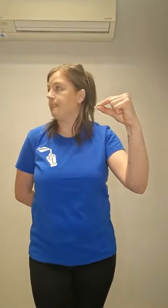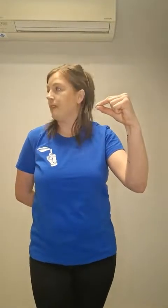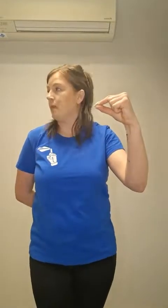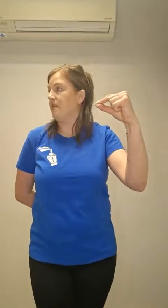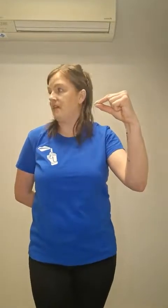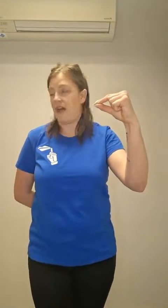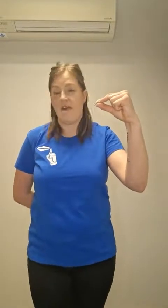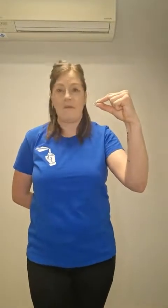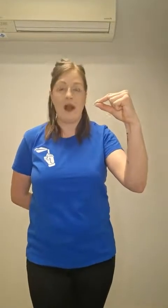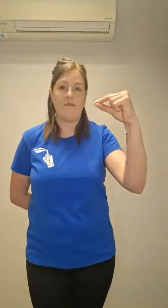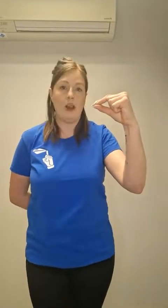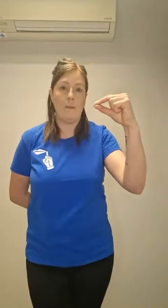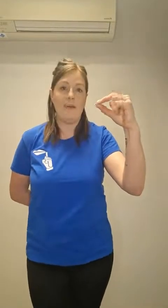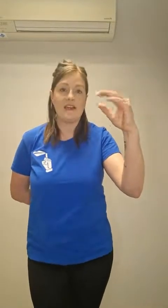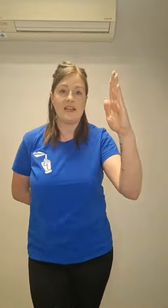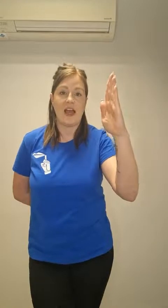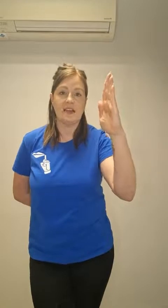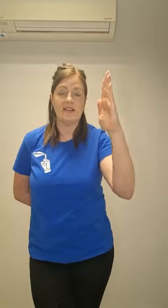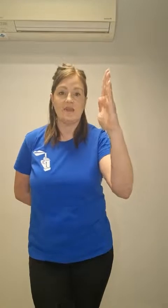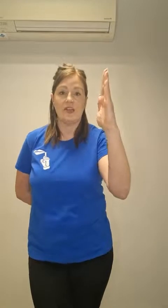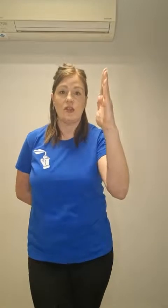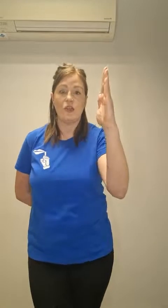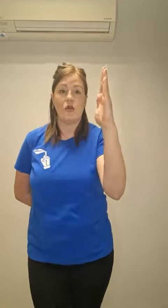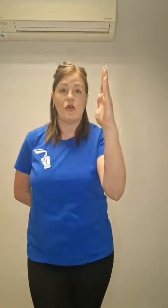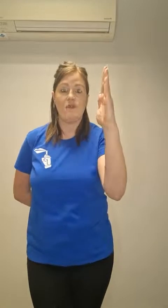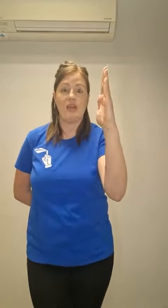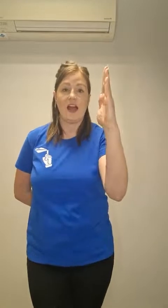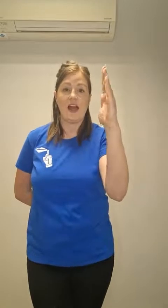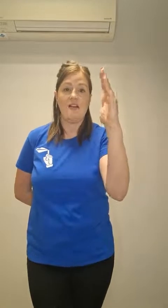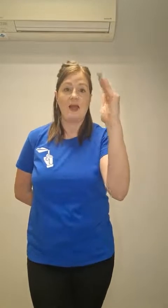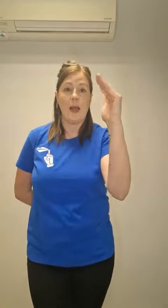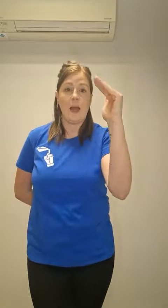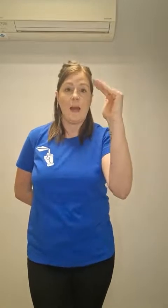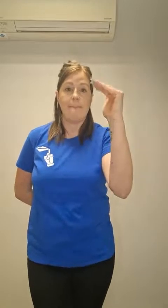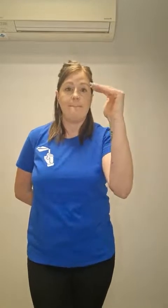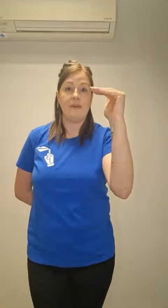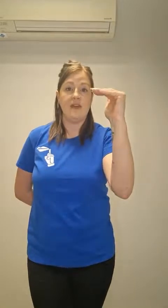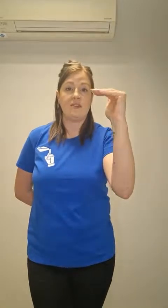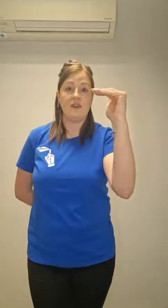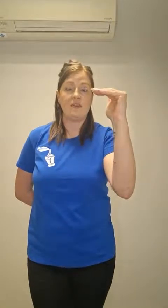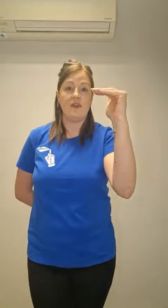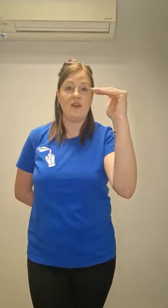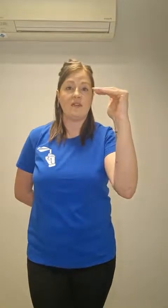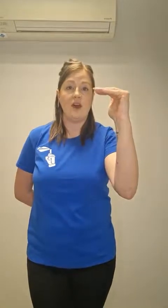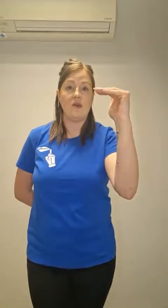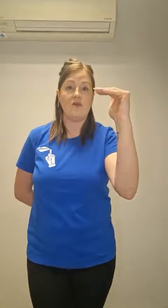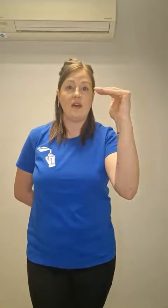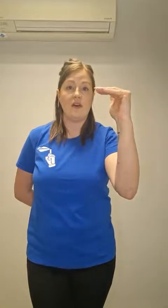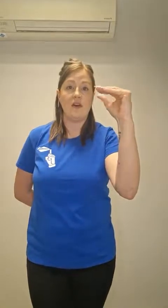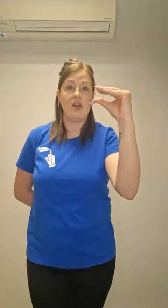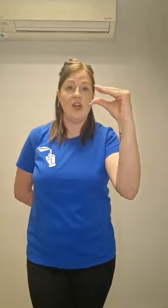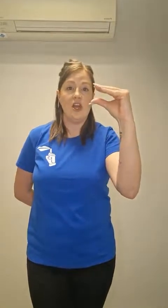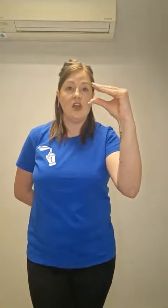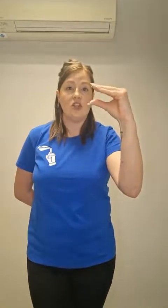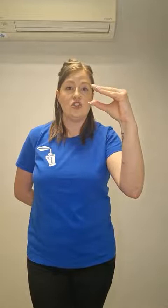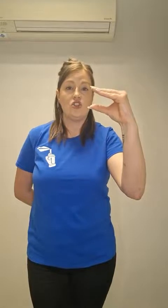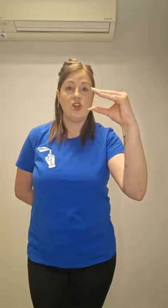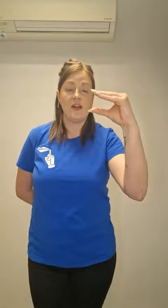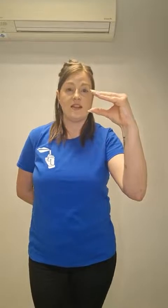We then have a parallel bent hand, so take your flat hand, bend those fingers over, just bring